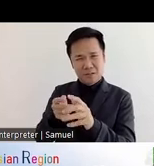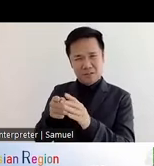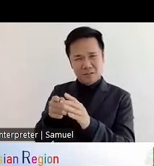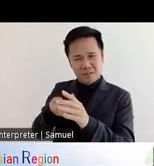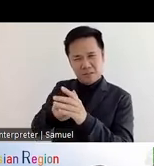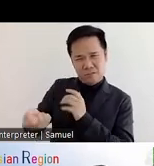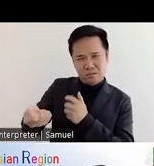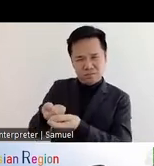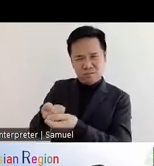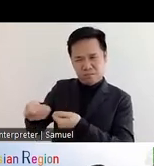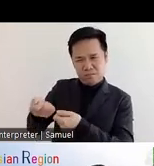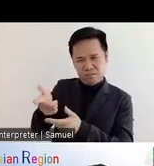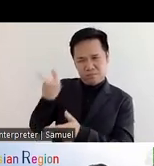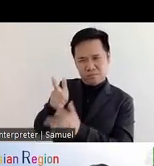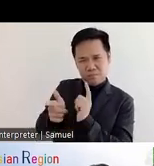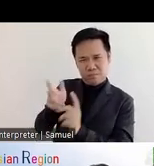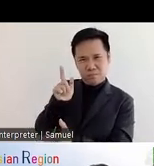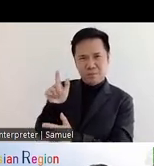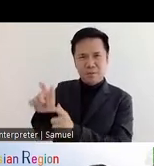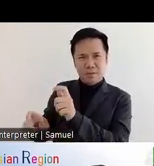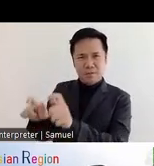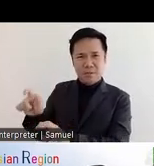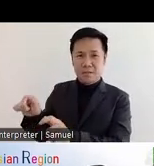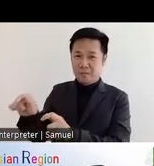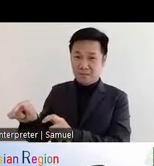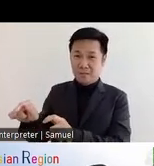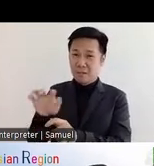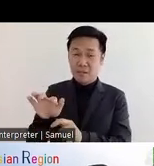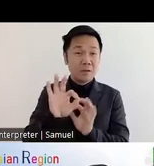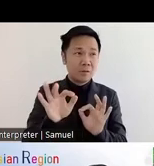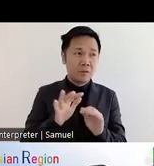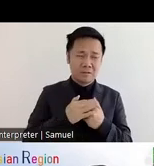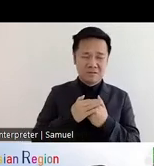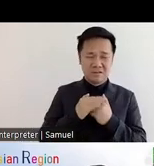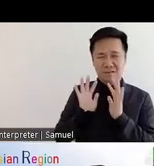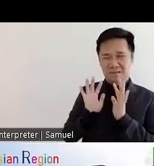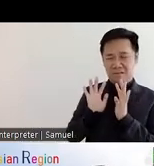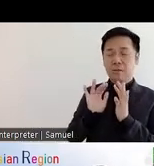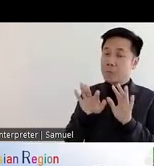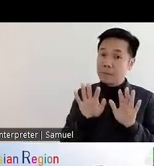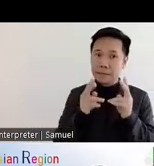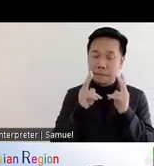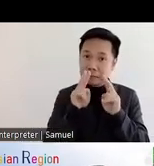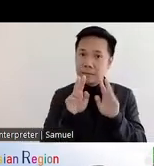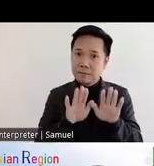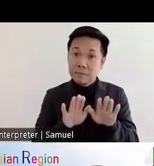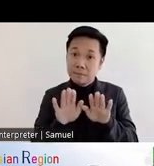presentation. So please take care of yourself if you are not feeling so well. Next slide, please.